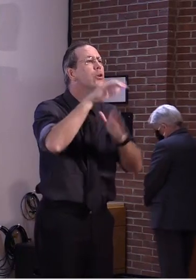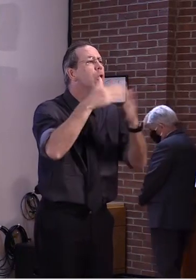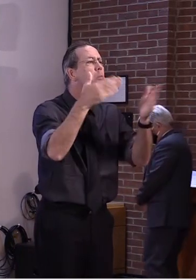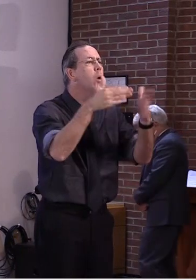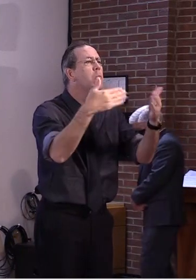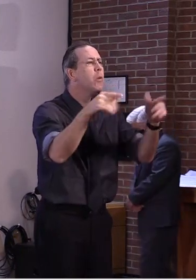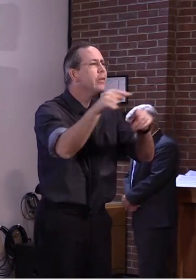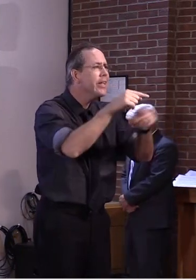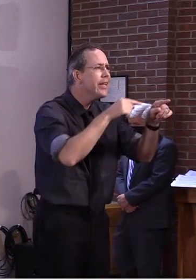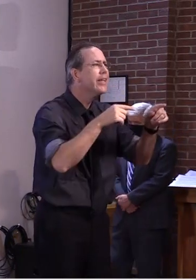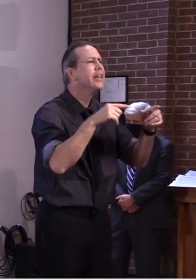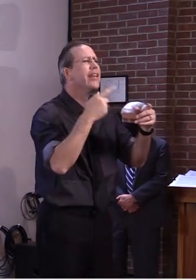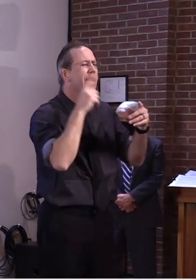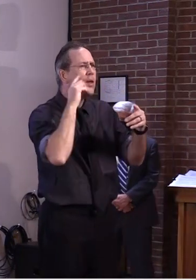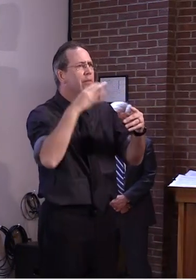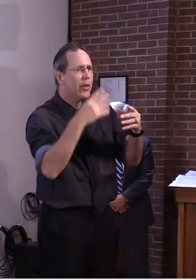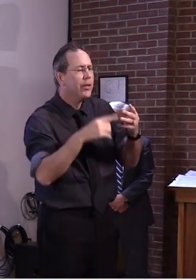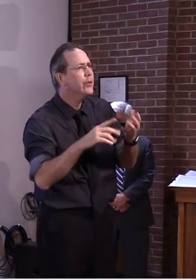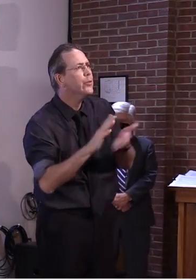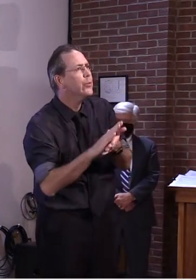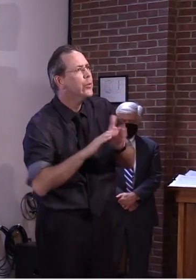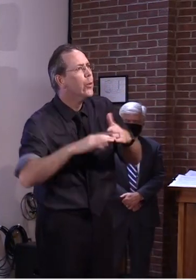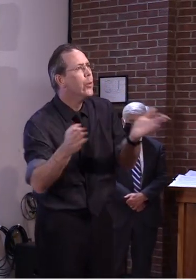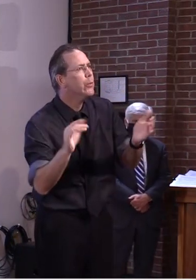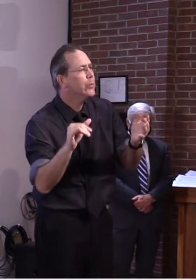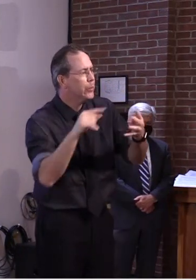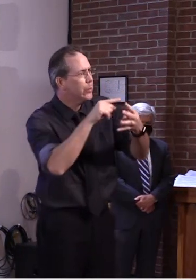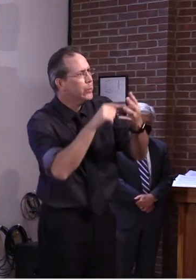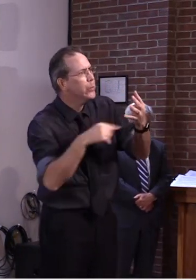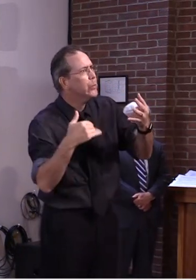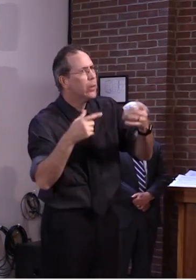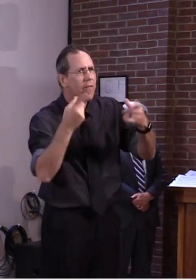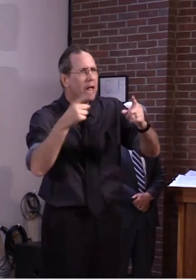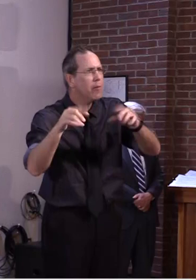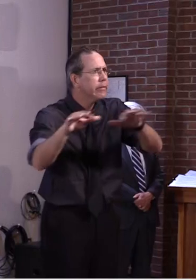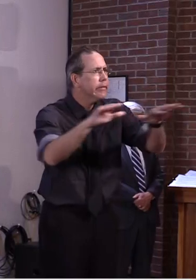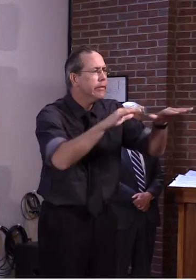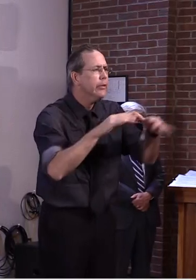reopening. I'll now turn it back to the governor.